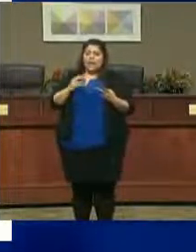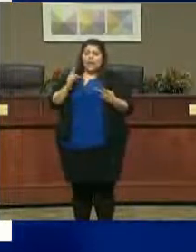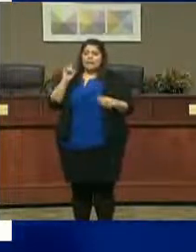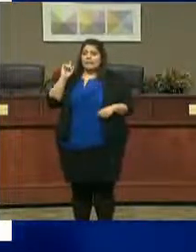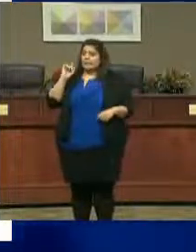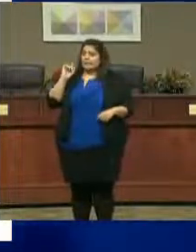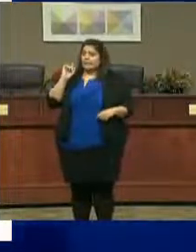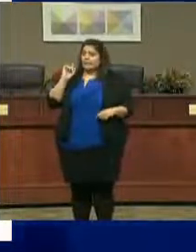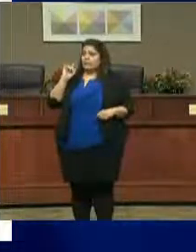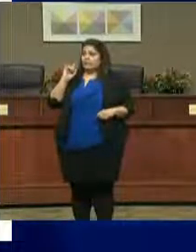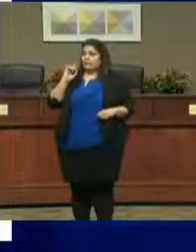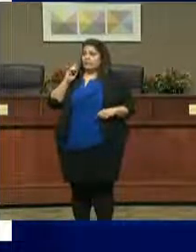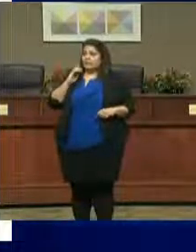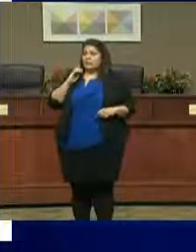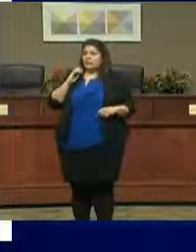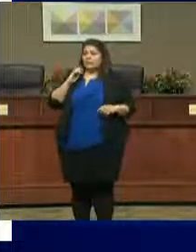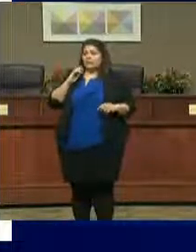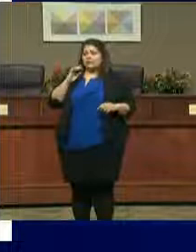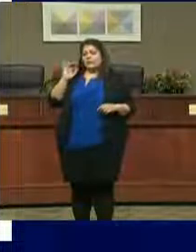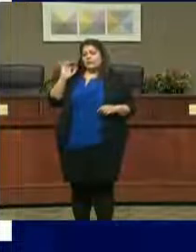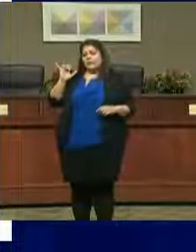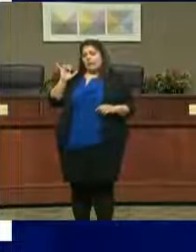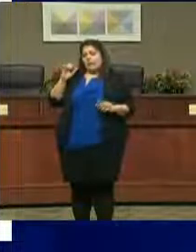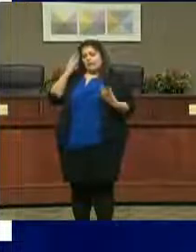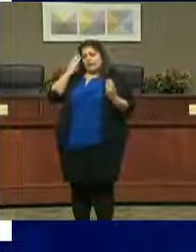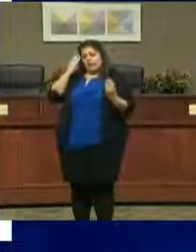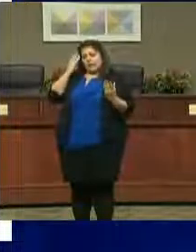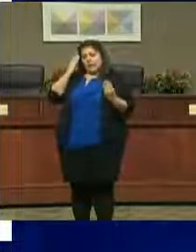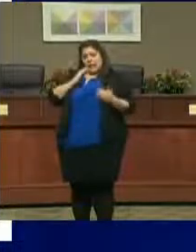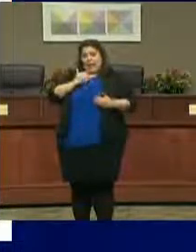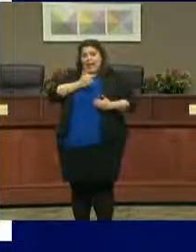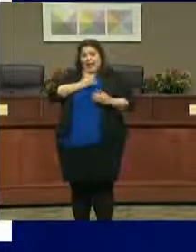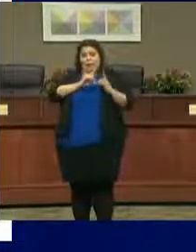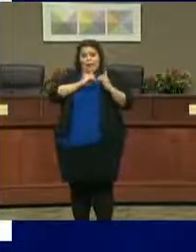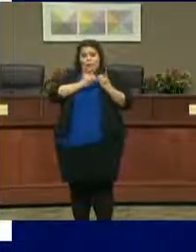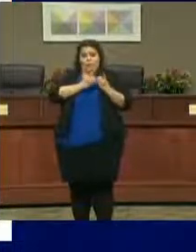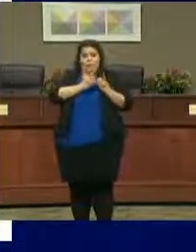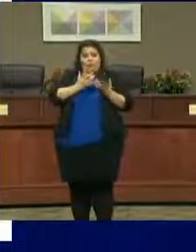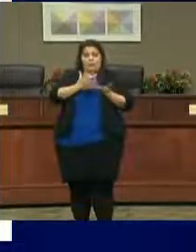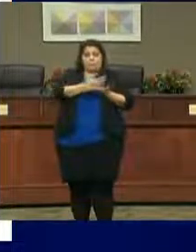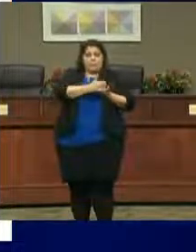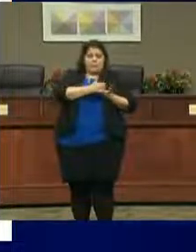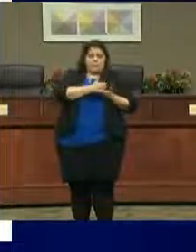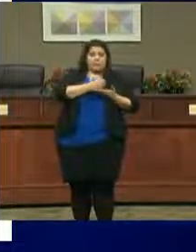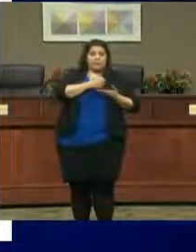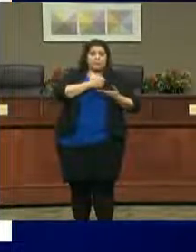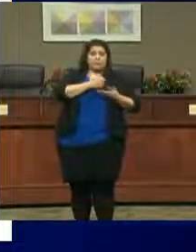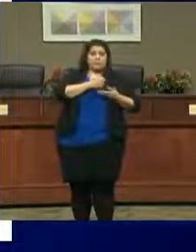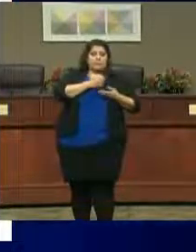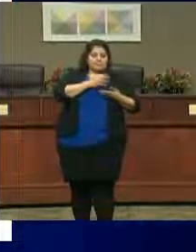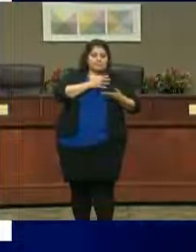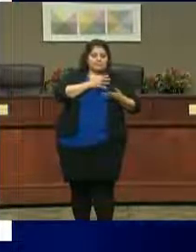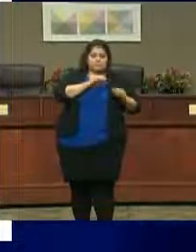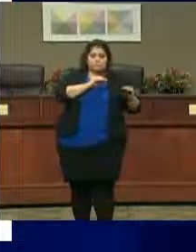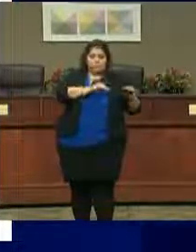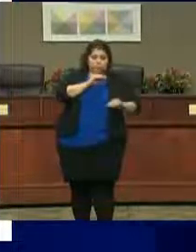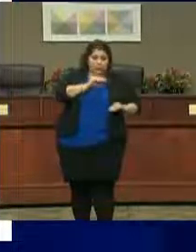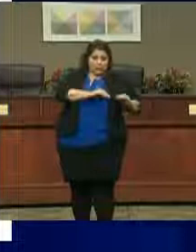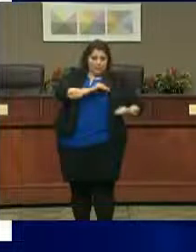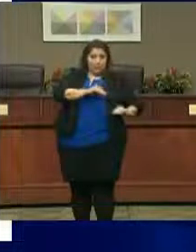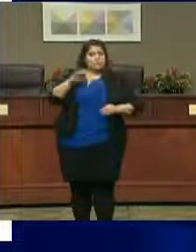this is the data generated at our department, not by the state. And this is a rolling